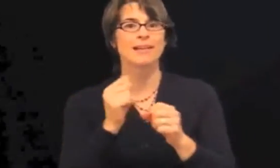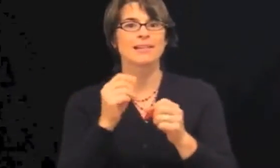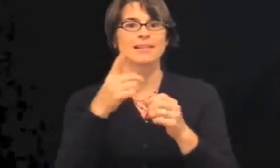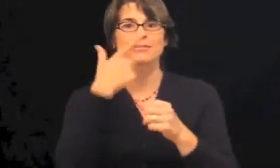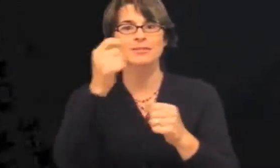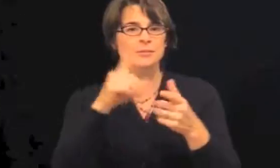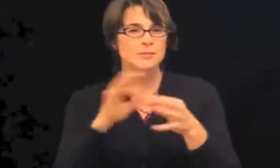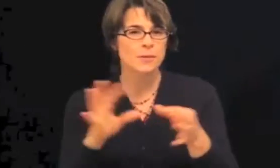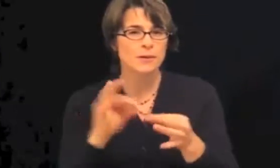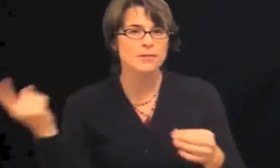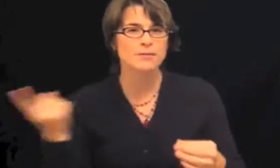real.